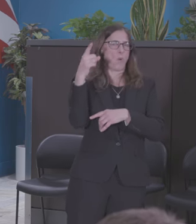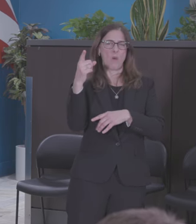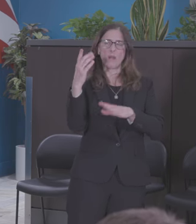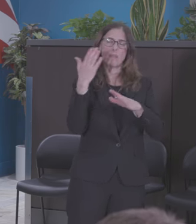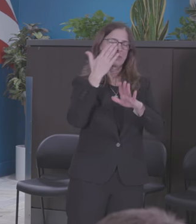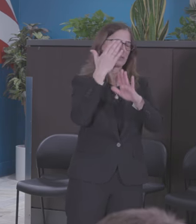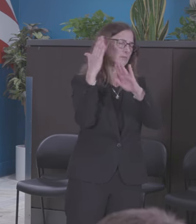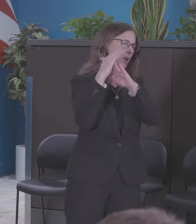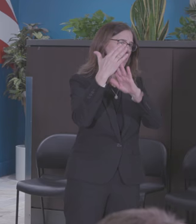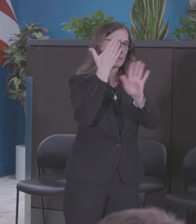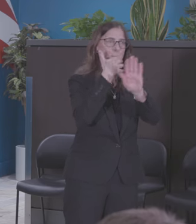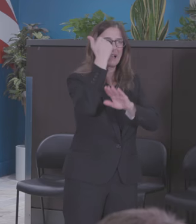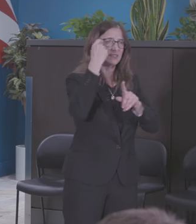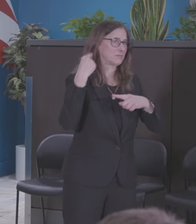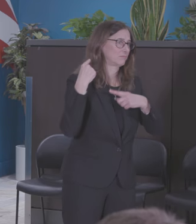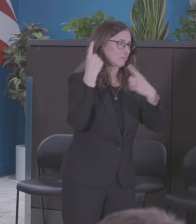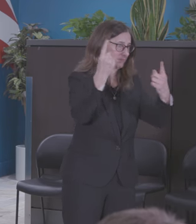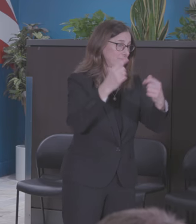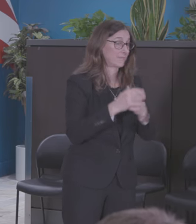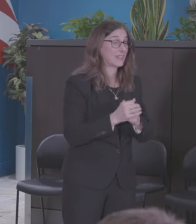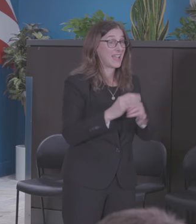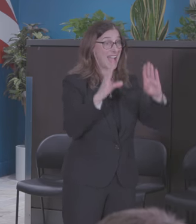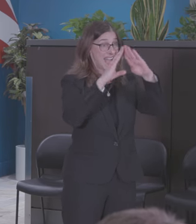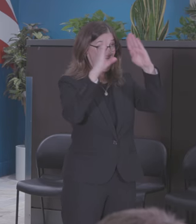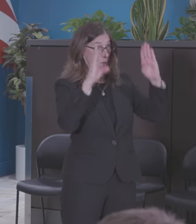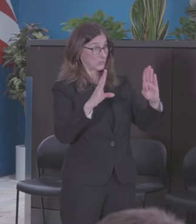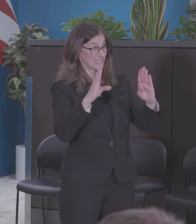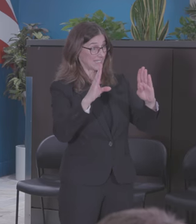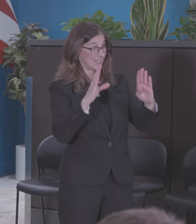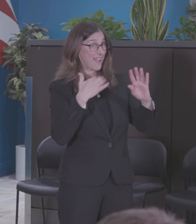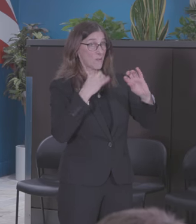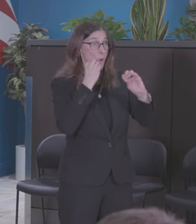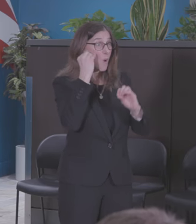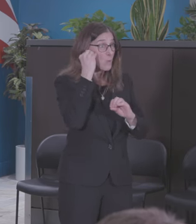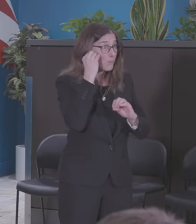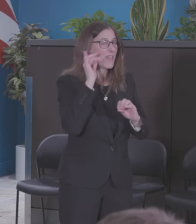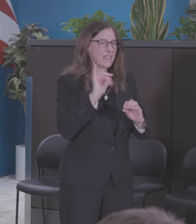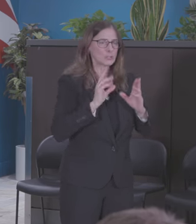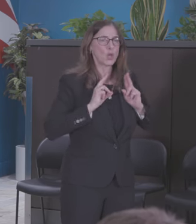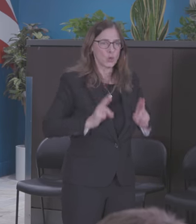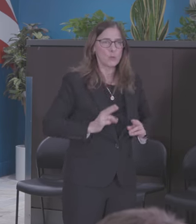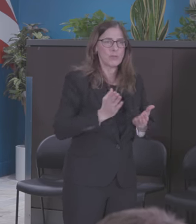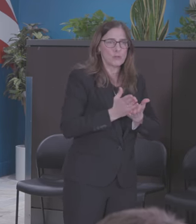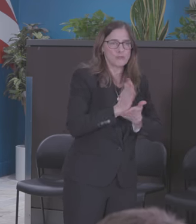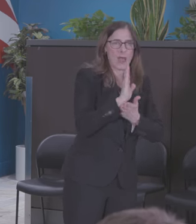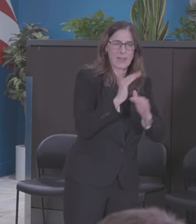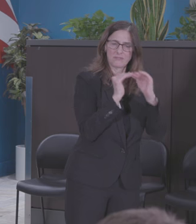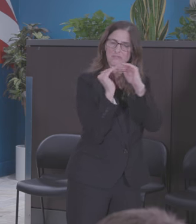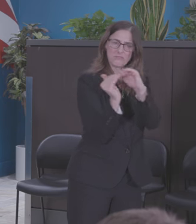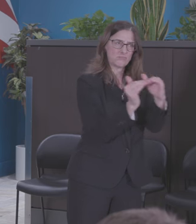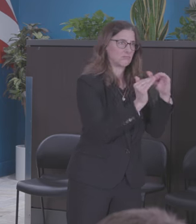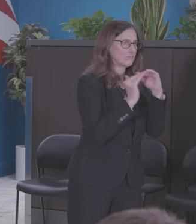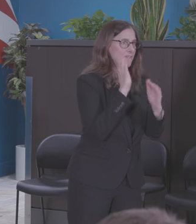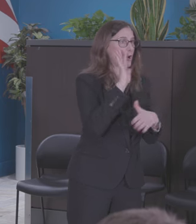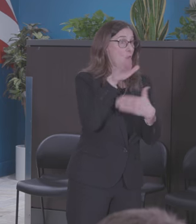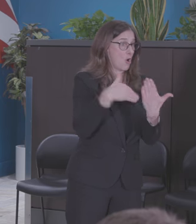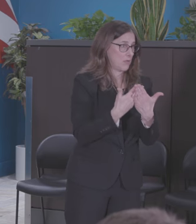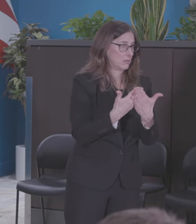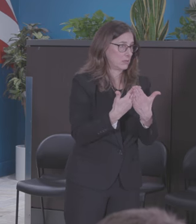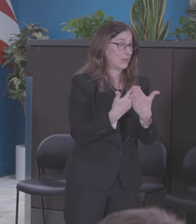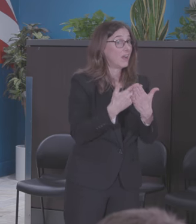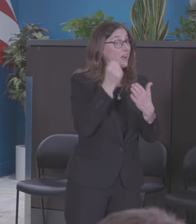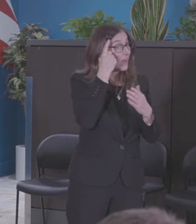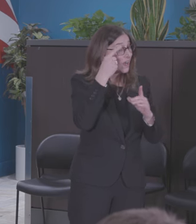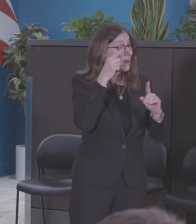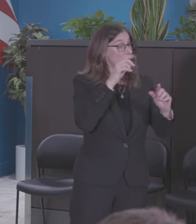down on reinforcing that housing is a human right for everyone. But those willing to lay down their lives in defense of our nation and